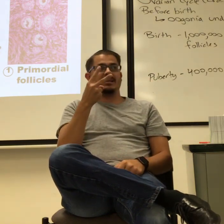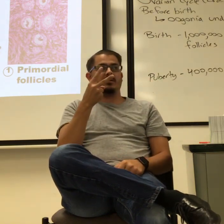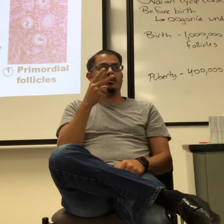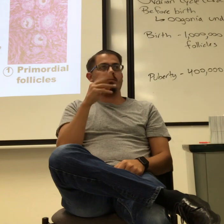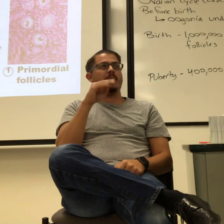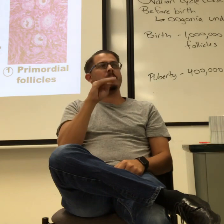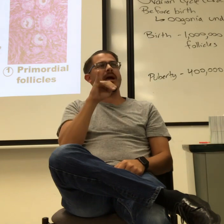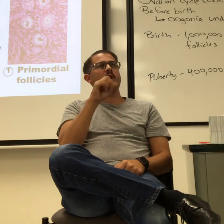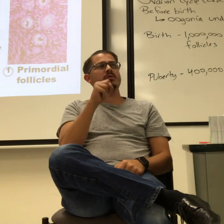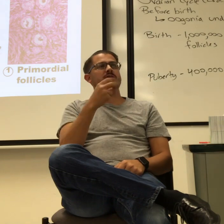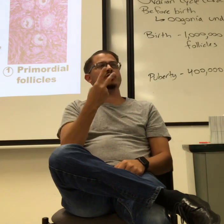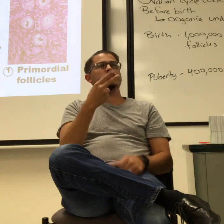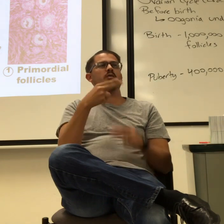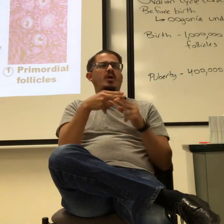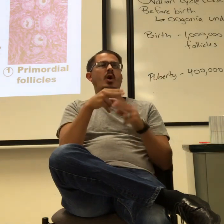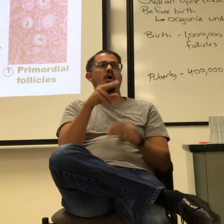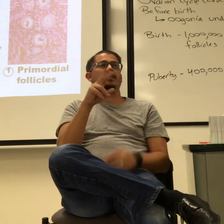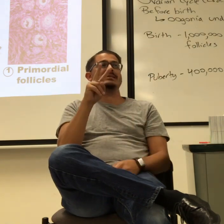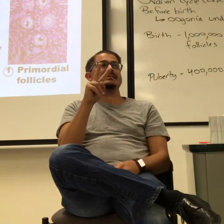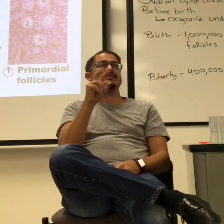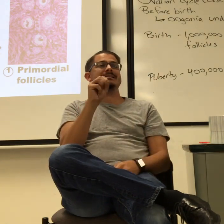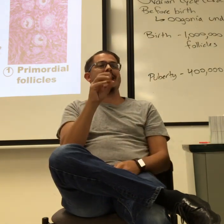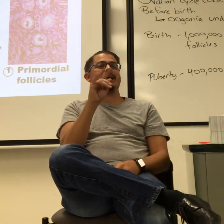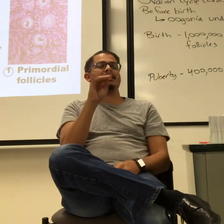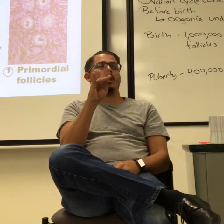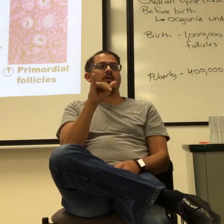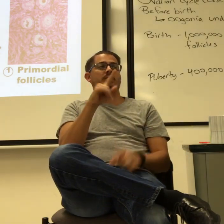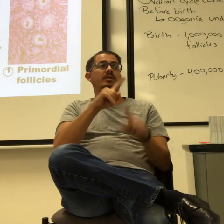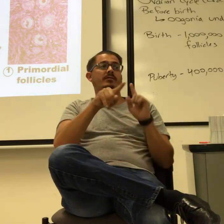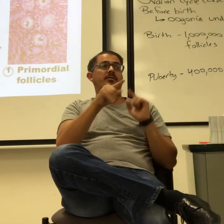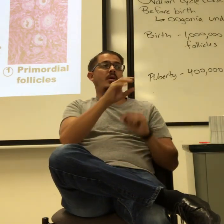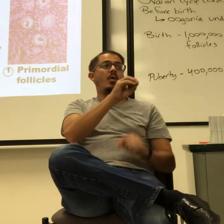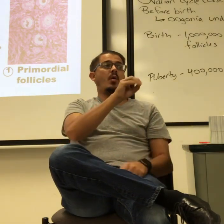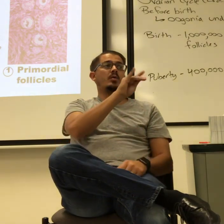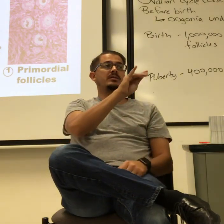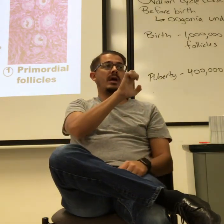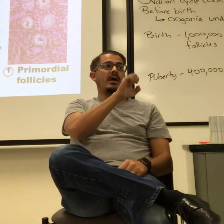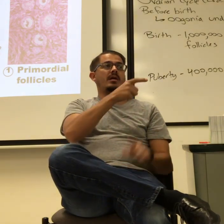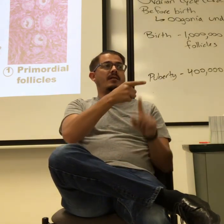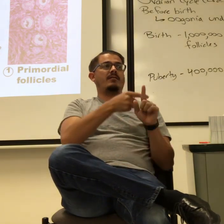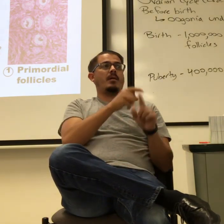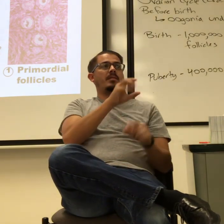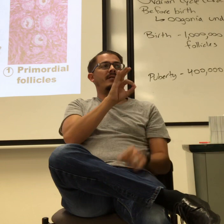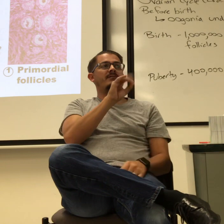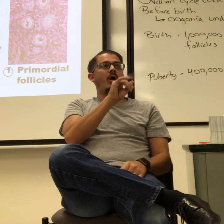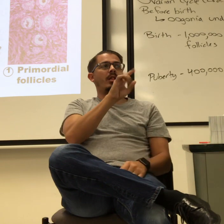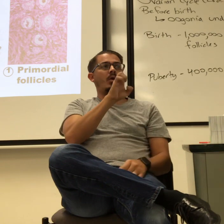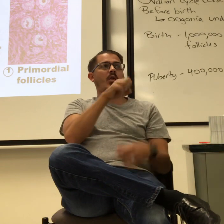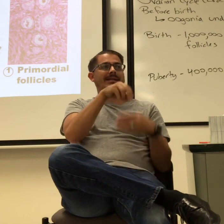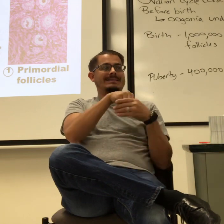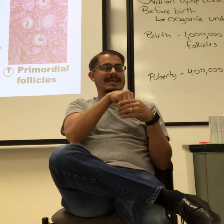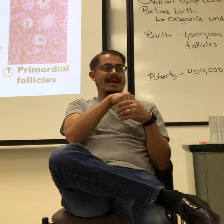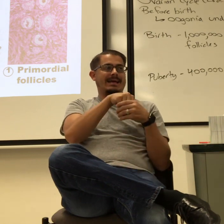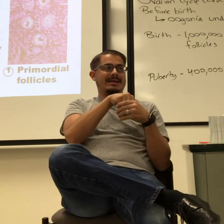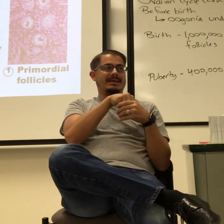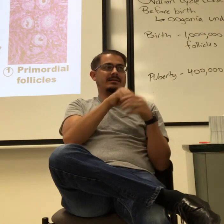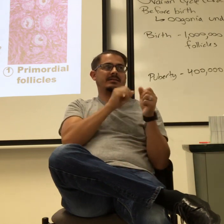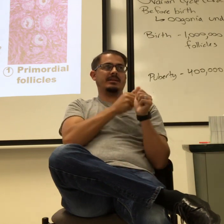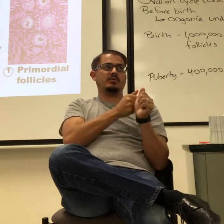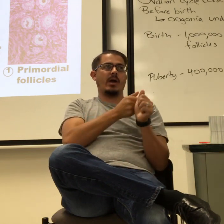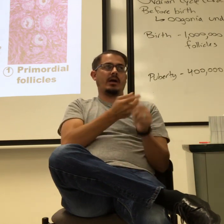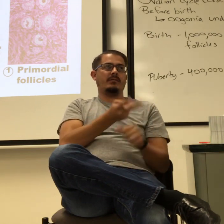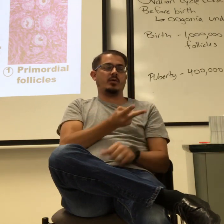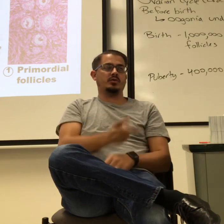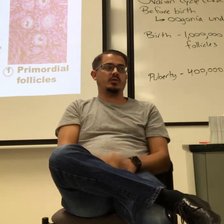2. Okay, so you have to differentiate the oocyte from the follicle that it's contained within. And keep track of those